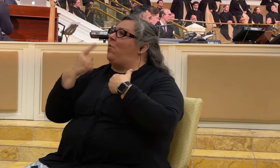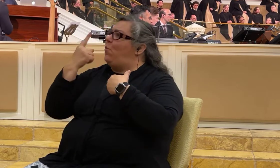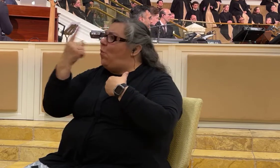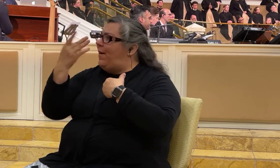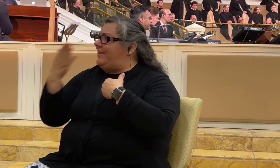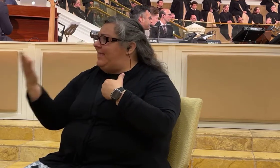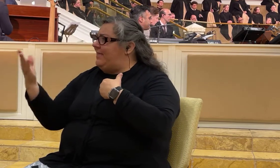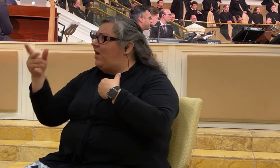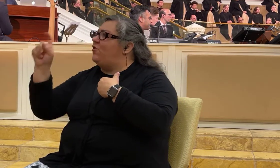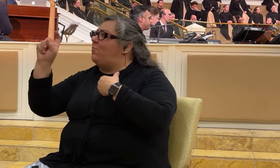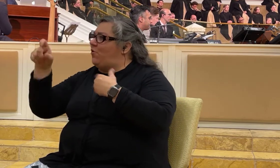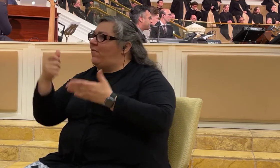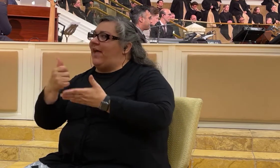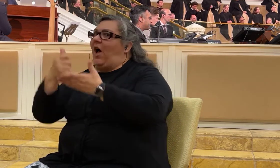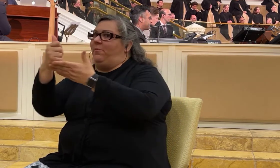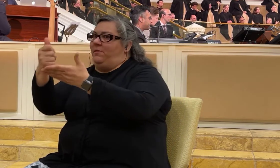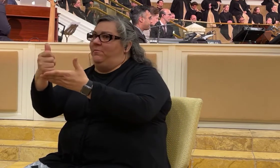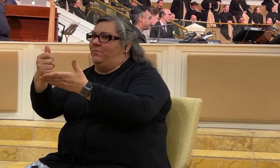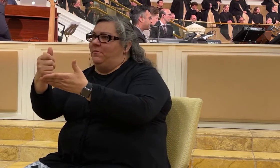him that doesn't seem like